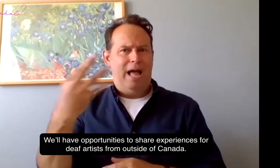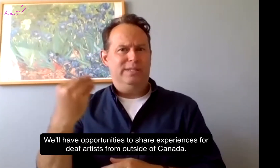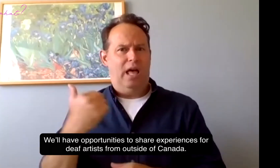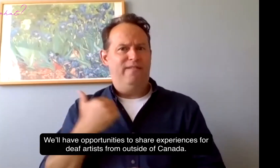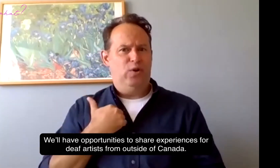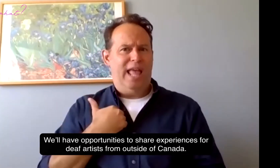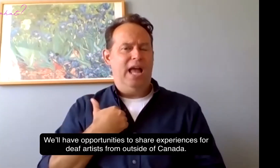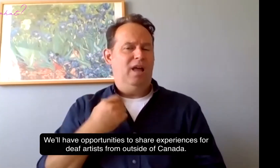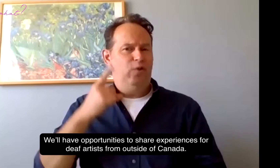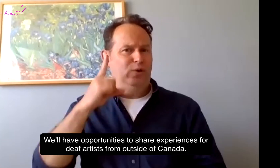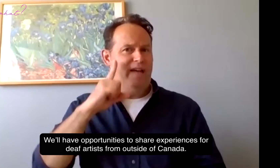of Canada.